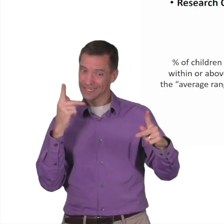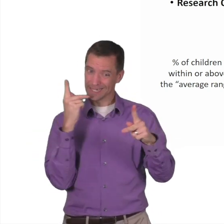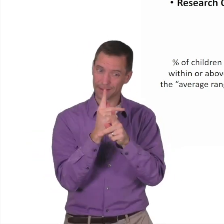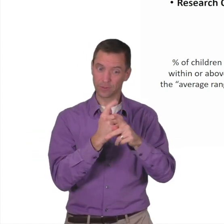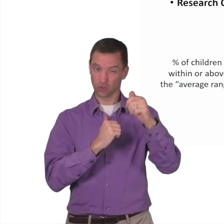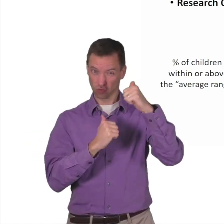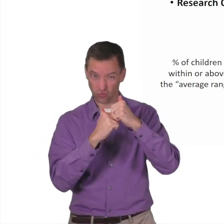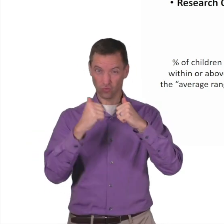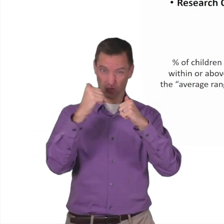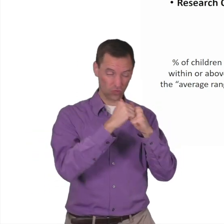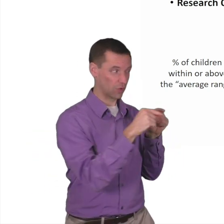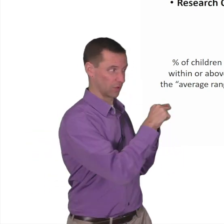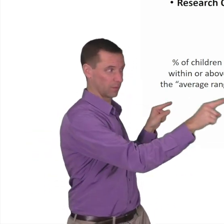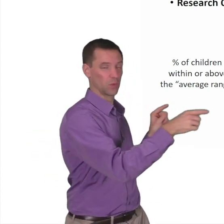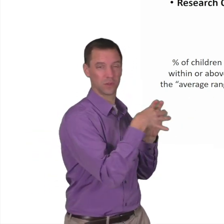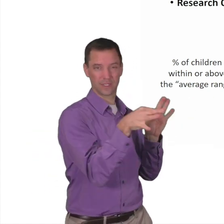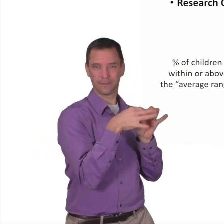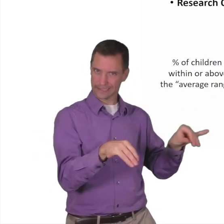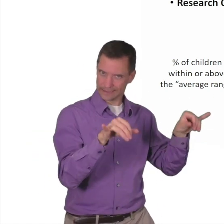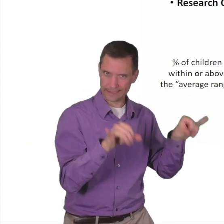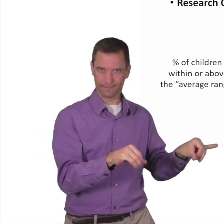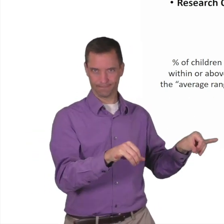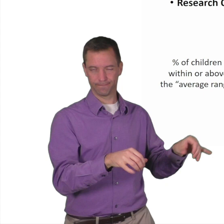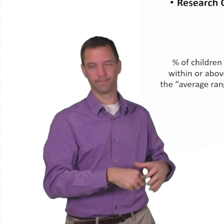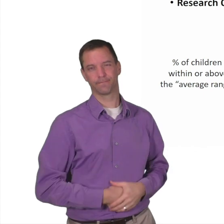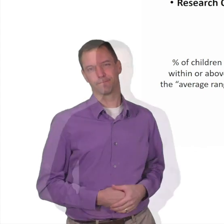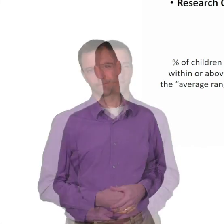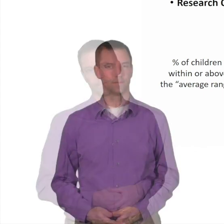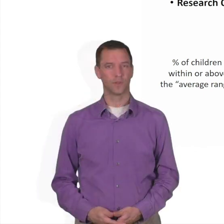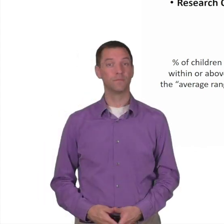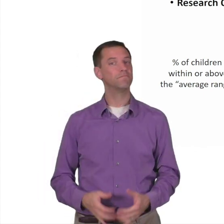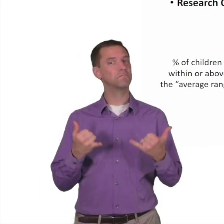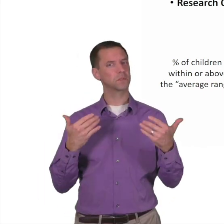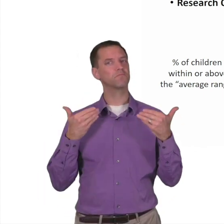made sure to keep the structure of these statements the same.